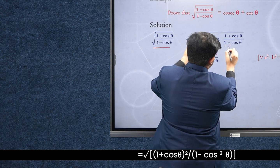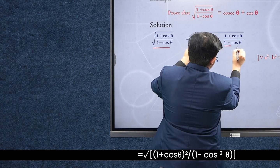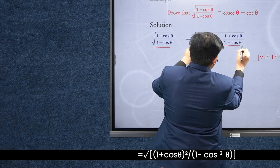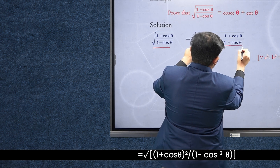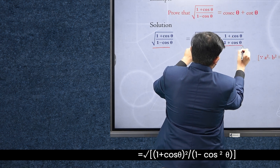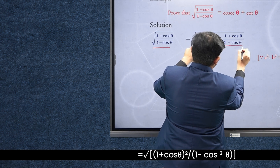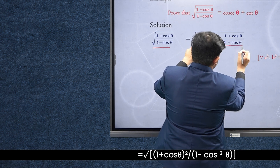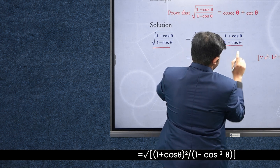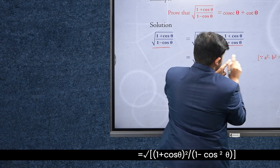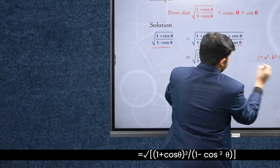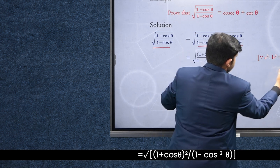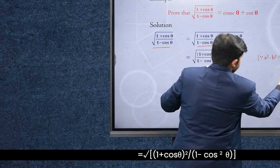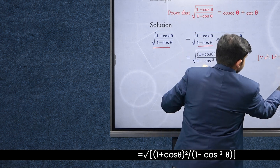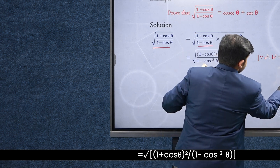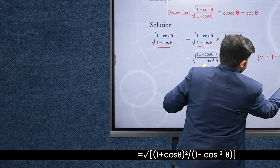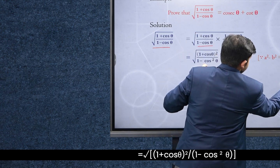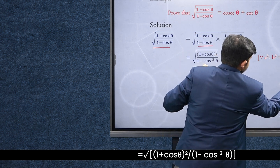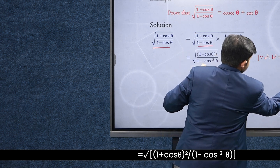square by 1 minus cos square theta.